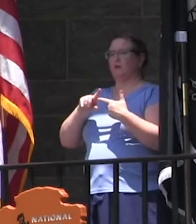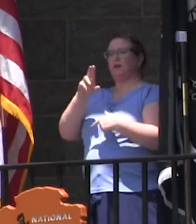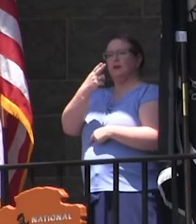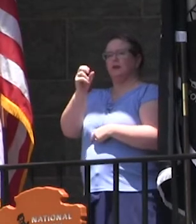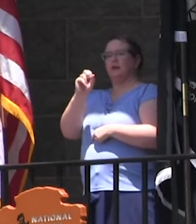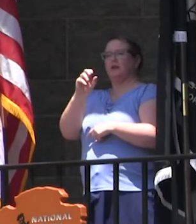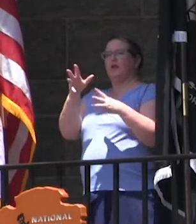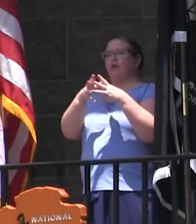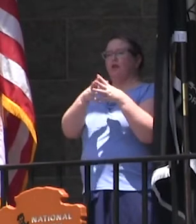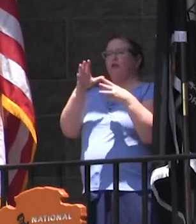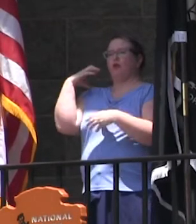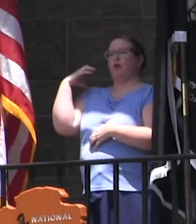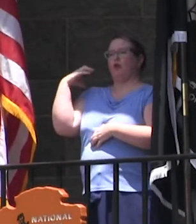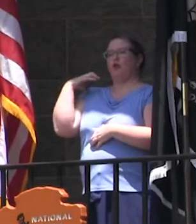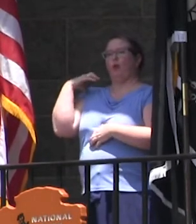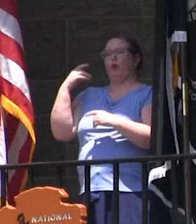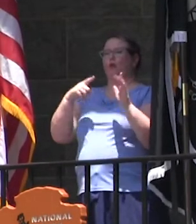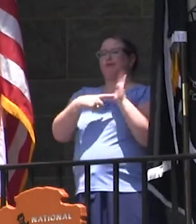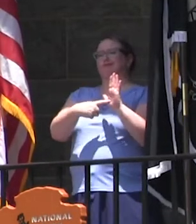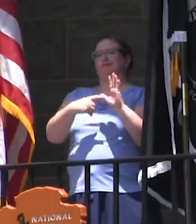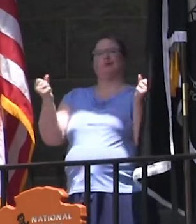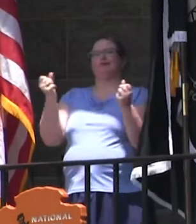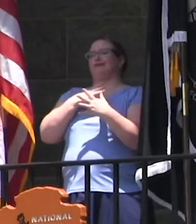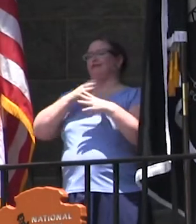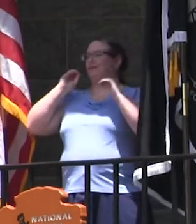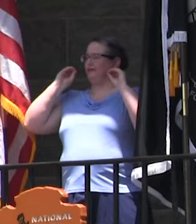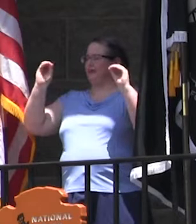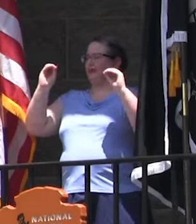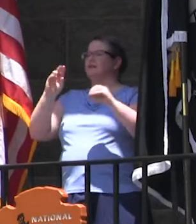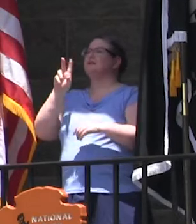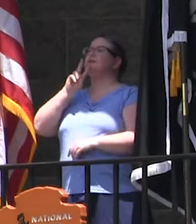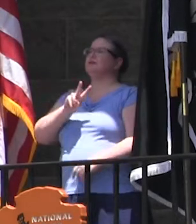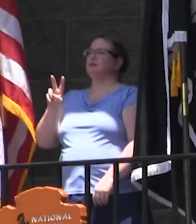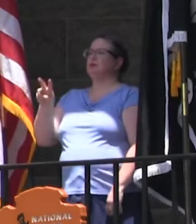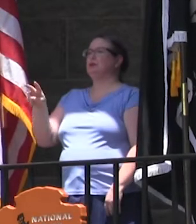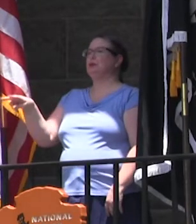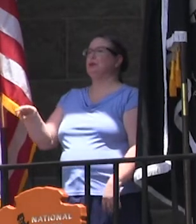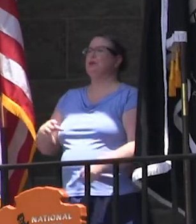school football coach described him as fearless. He was 22.